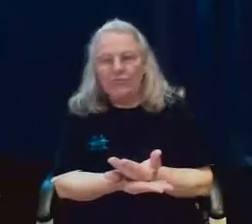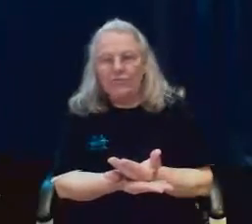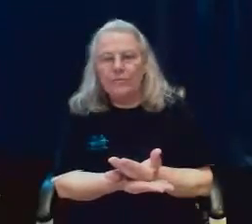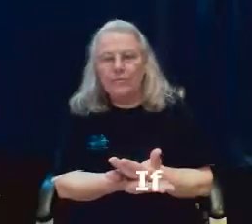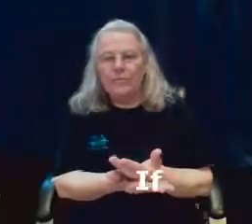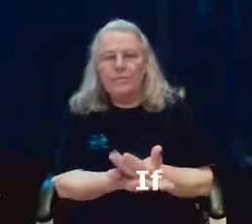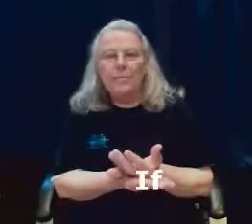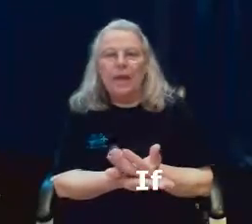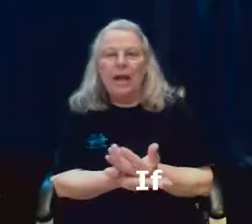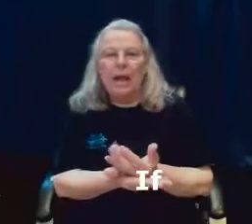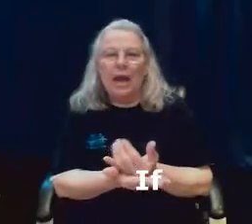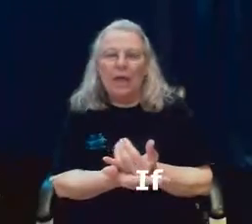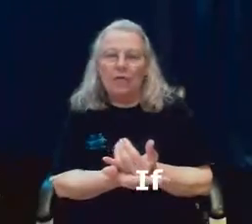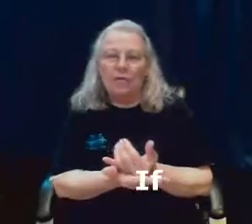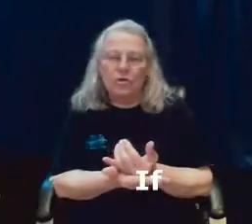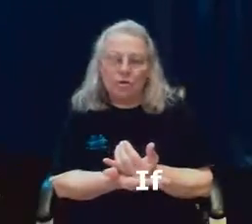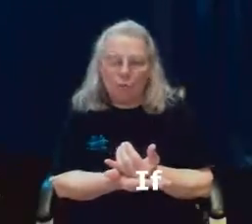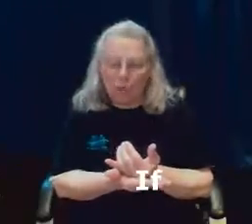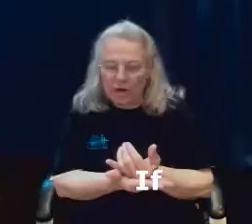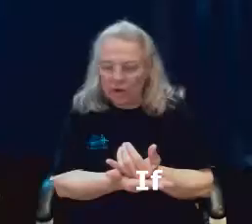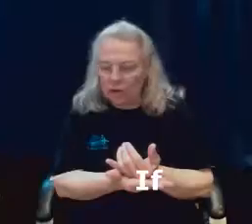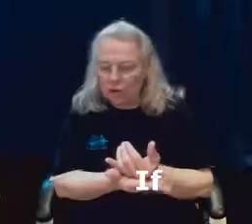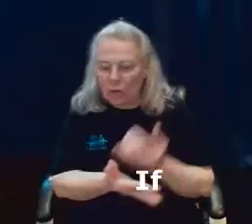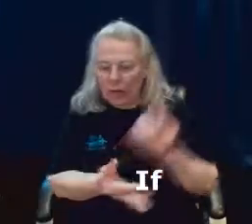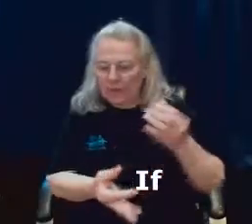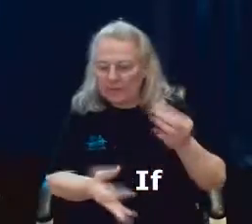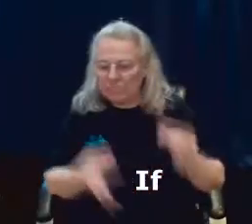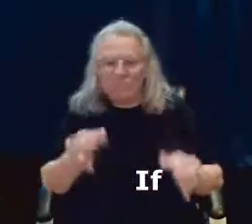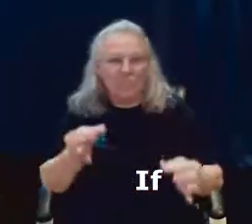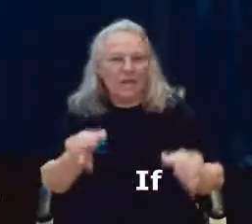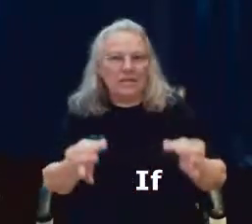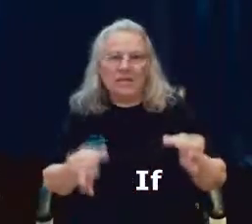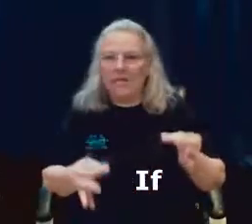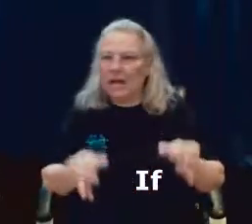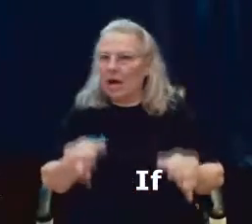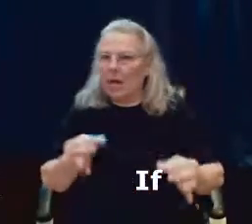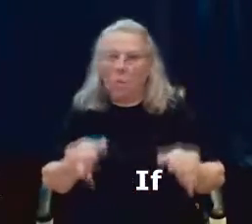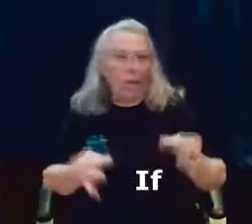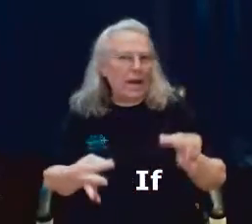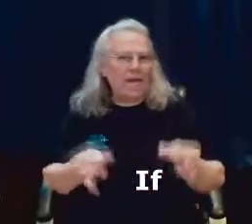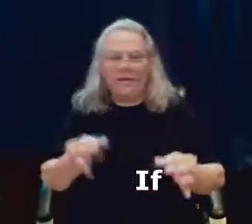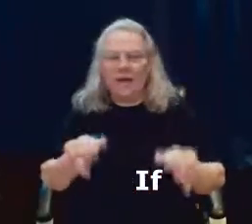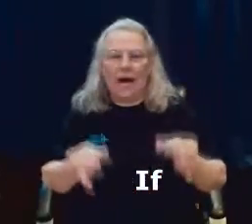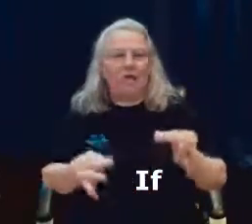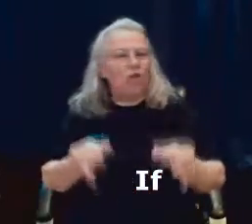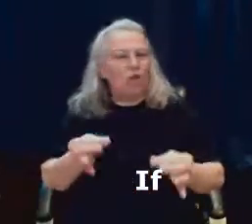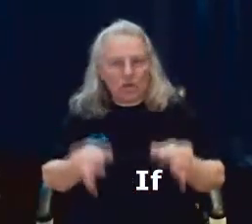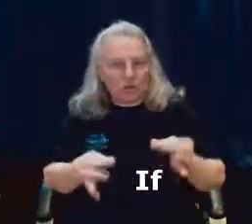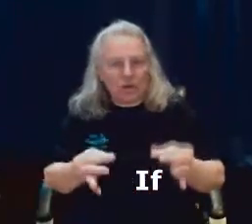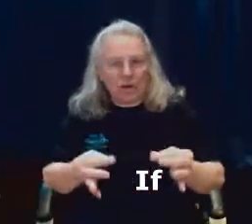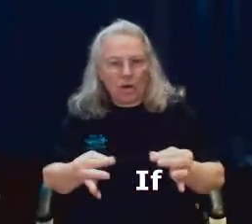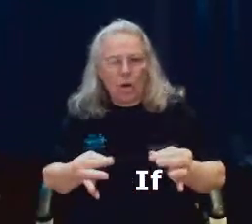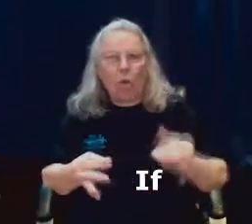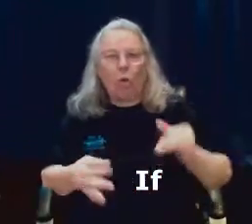If, and you can do it one of two ways. It's like a weight, a judgment,